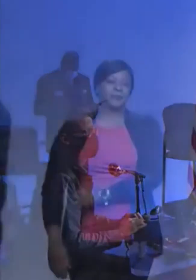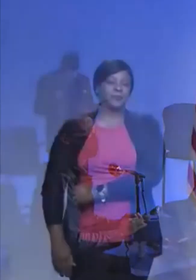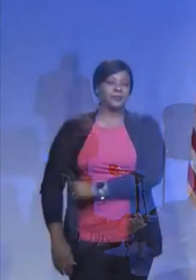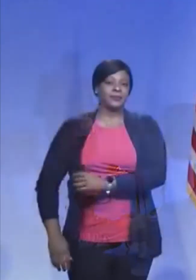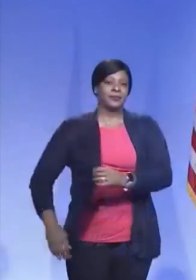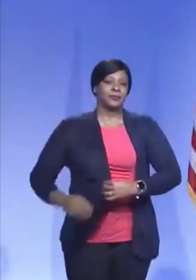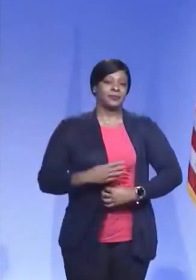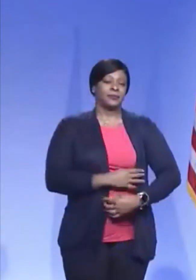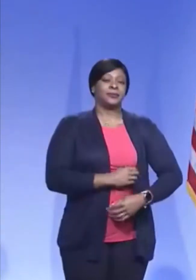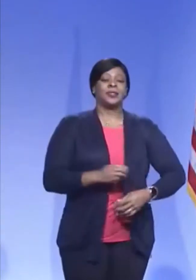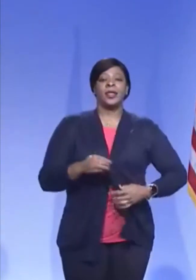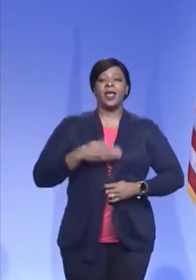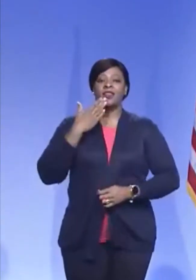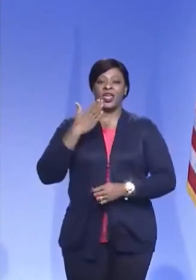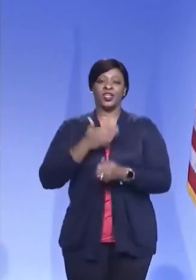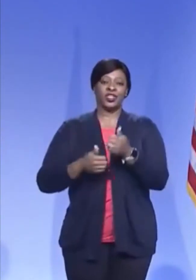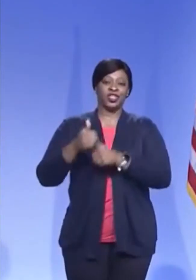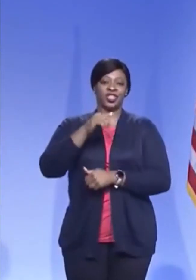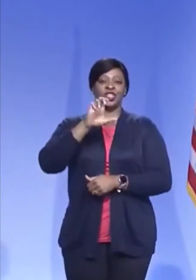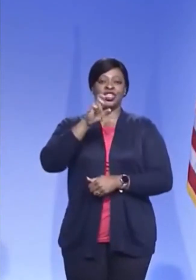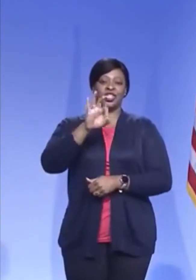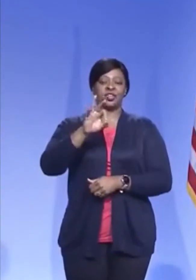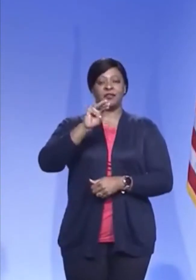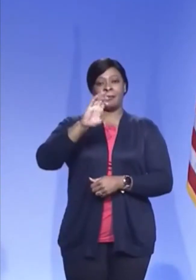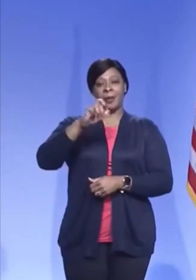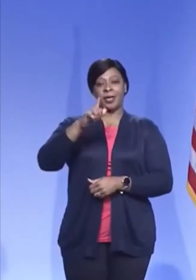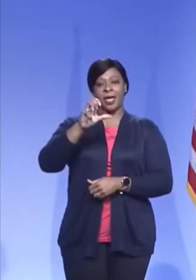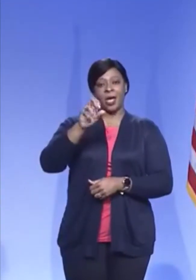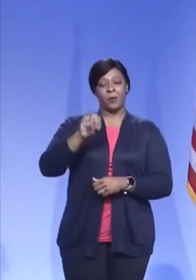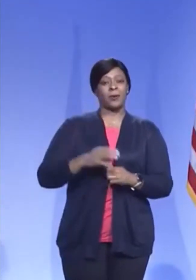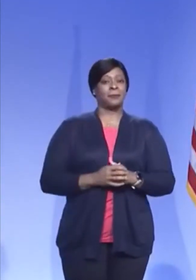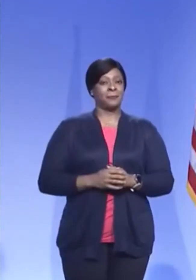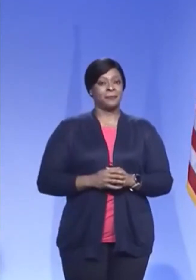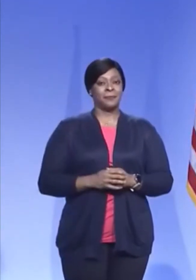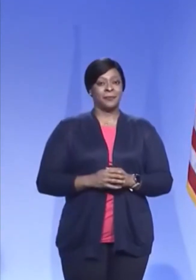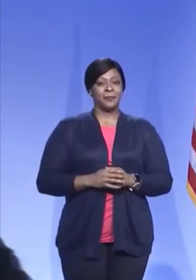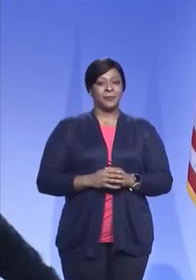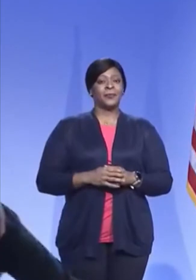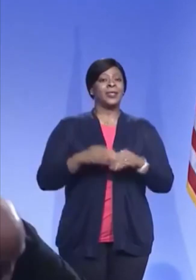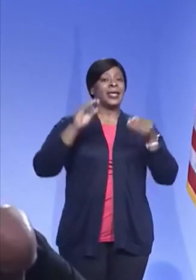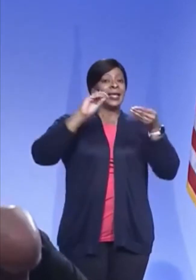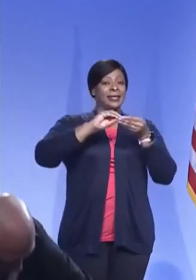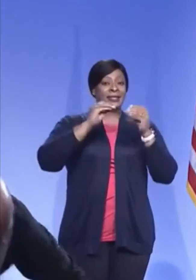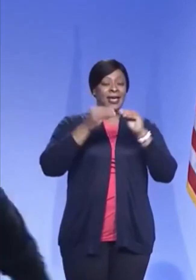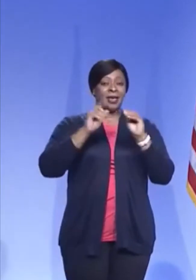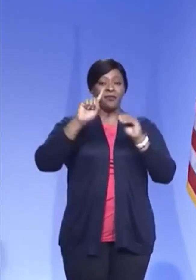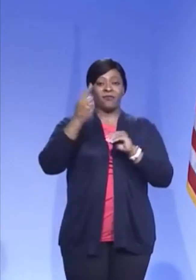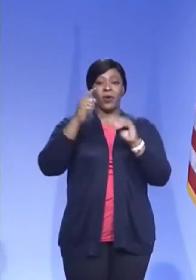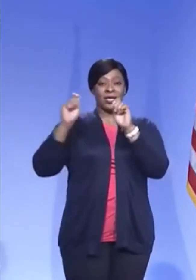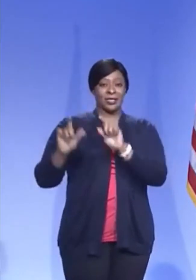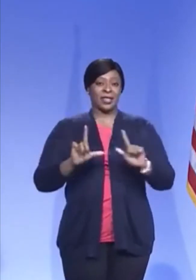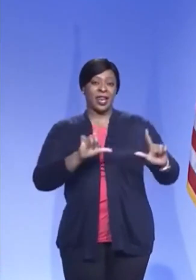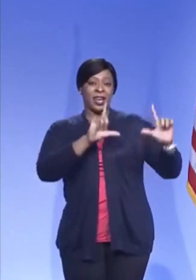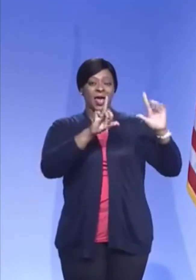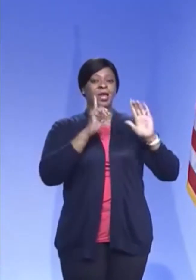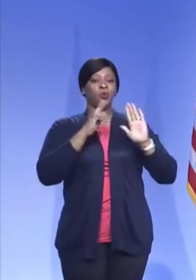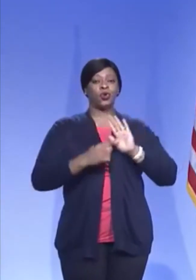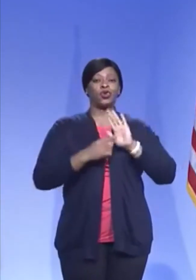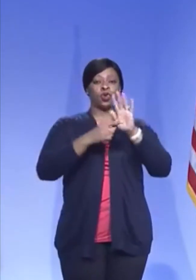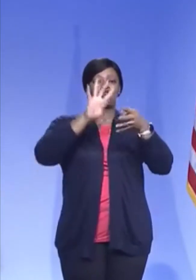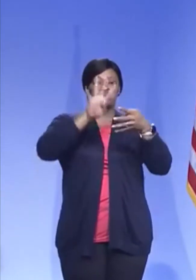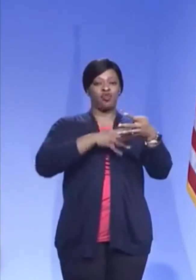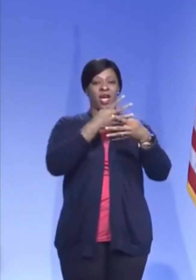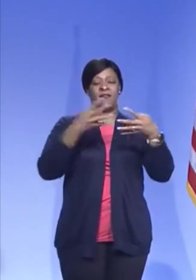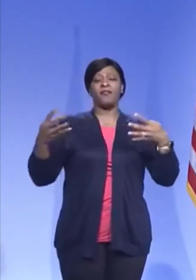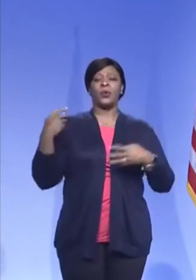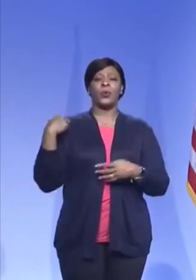Thank you, Chief McGowen. So in terms of the data, if we could pull up the first slide, I'll go ahead and show you the graph.